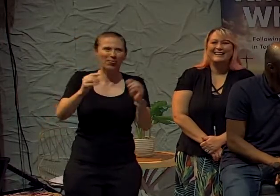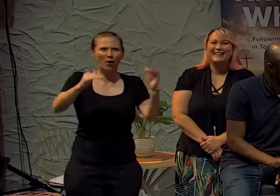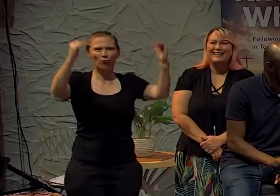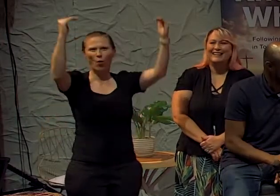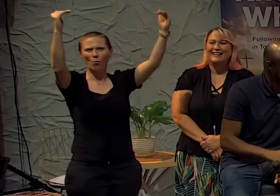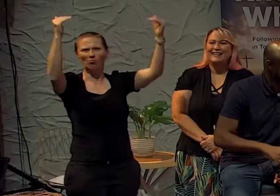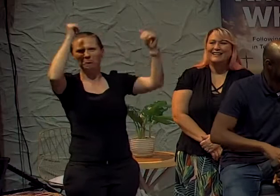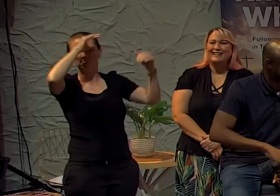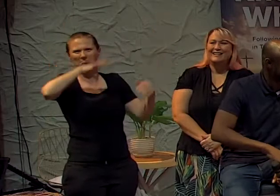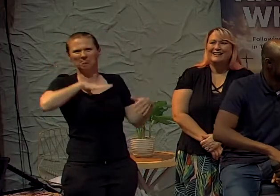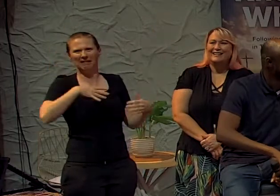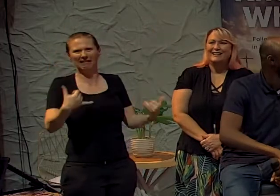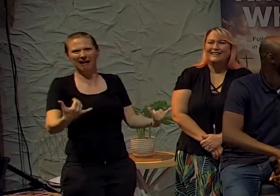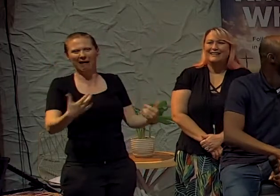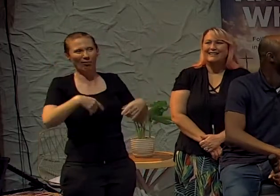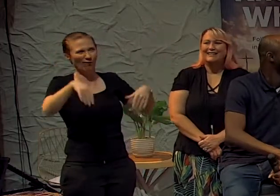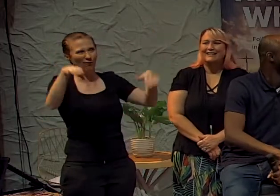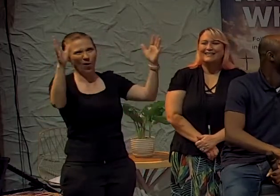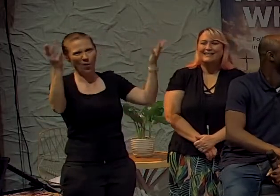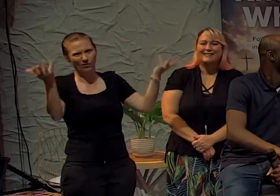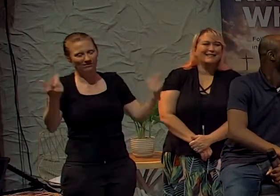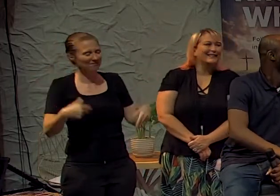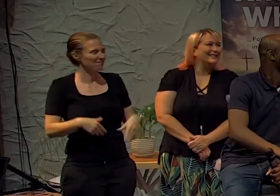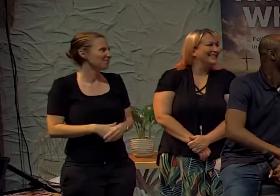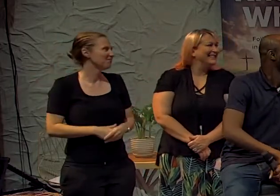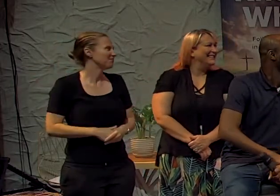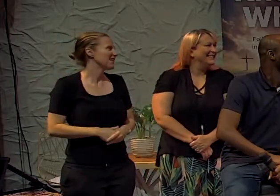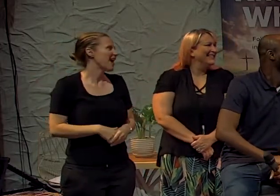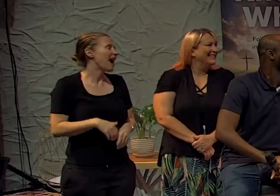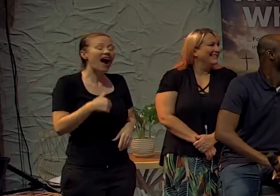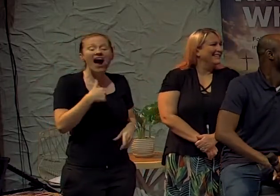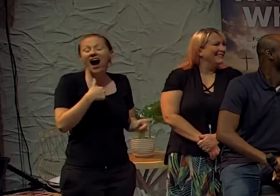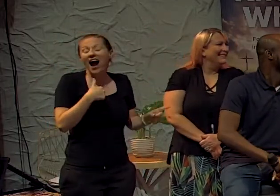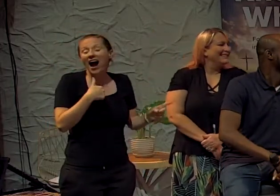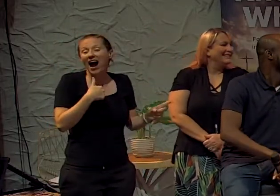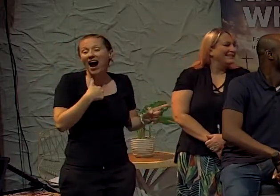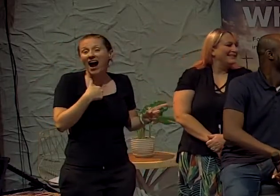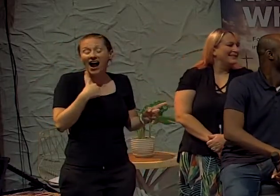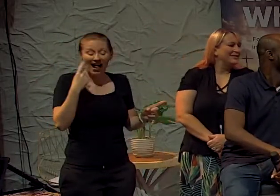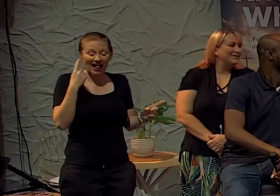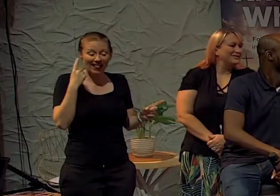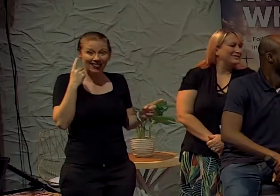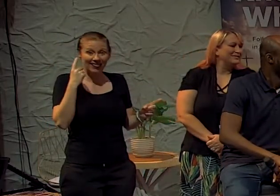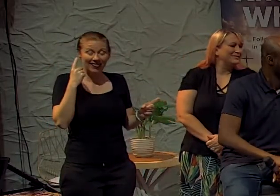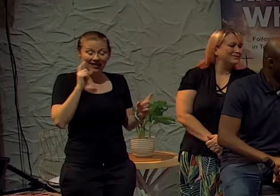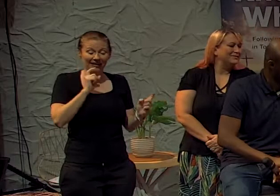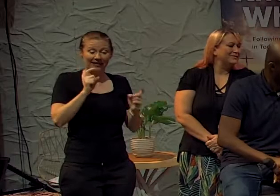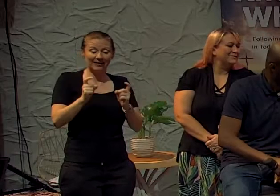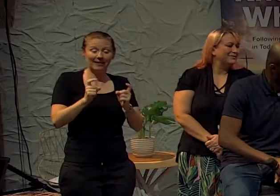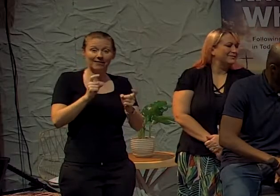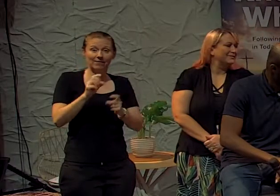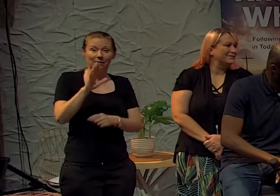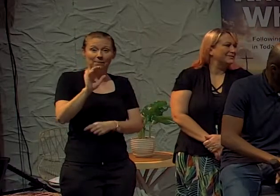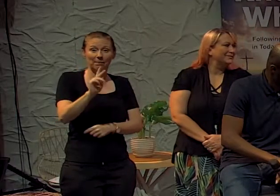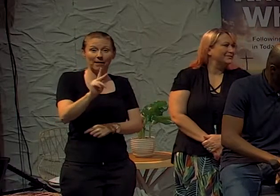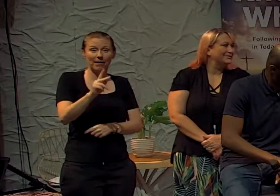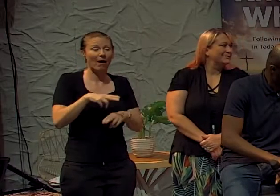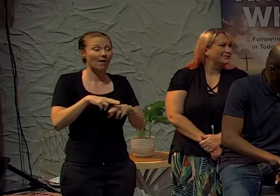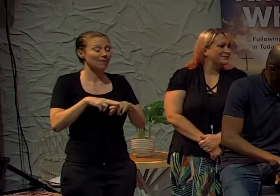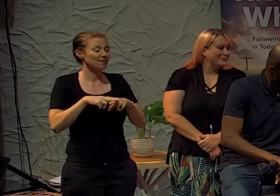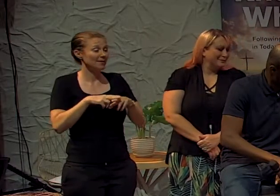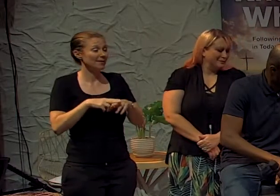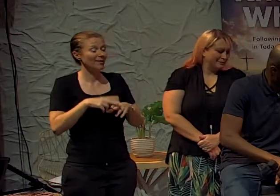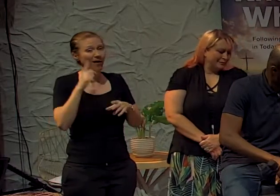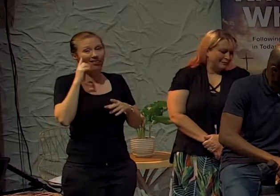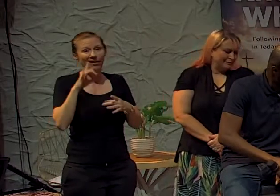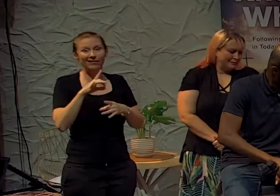going to talk about that one next. They're grown men. But I think giving back. You know, I'm sitting here, and I think the Spirit